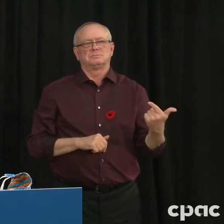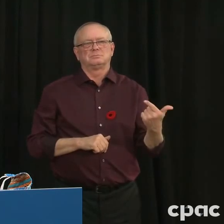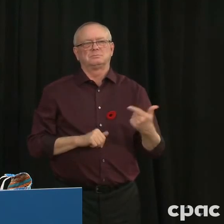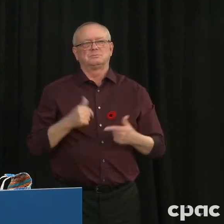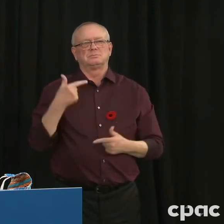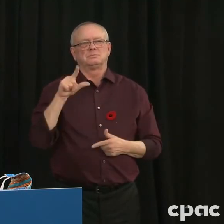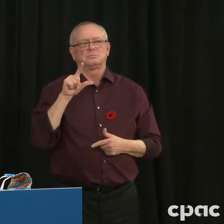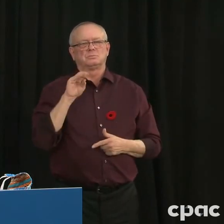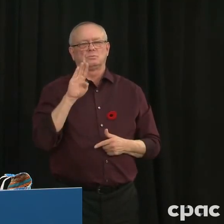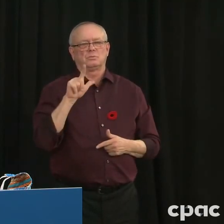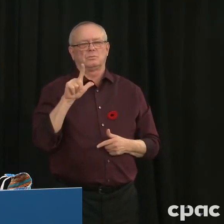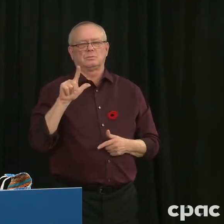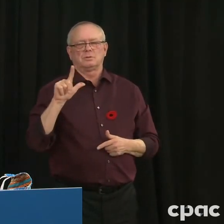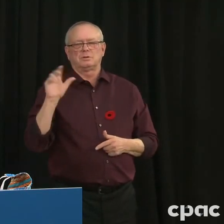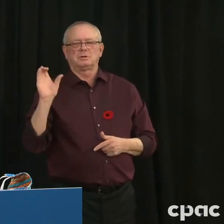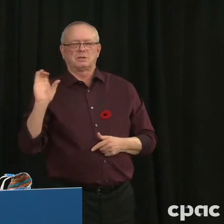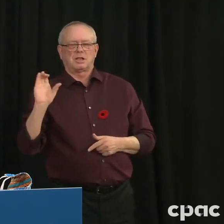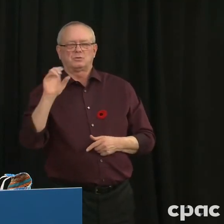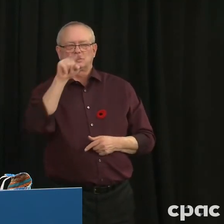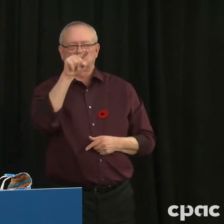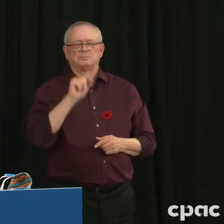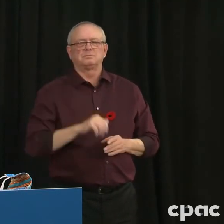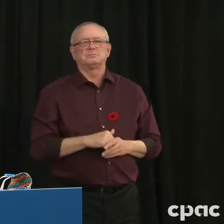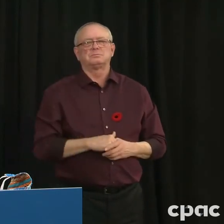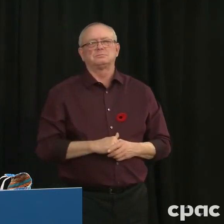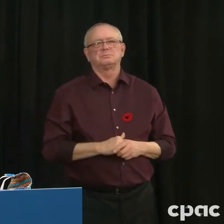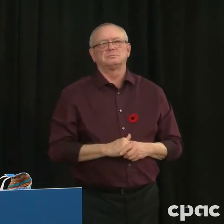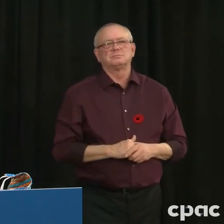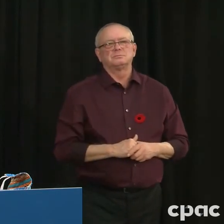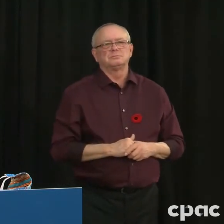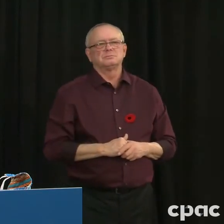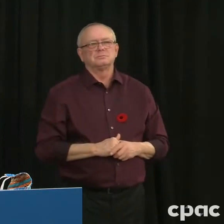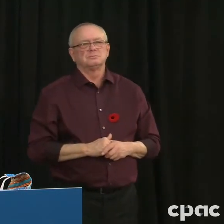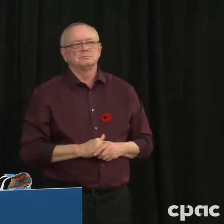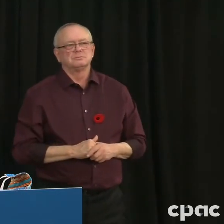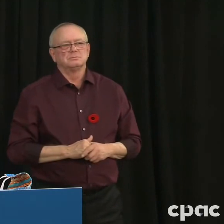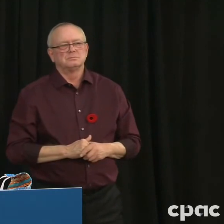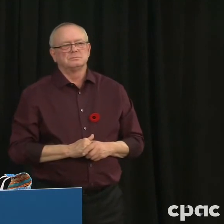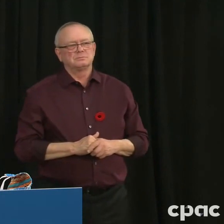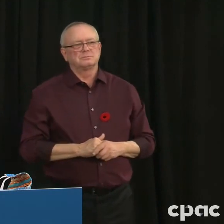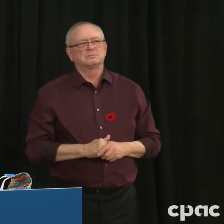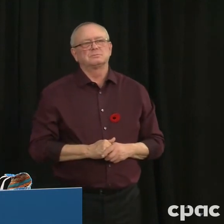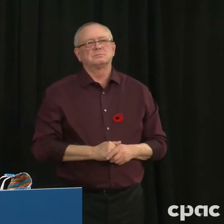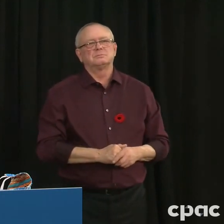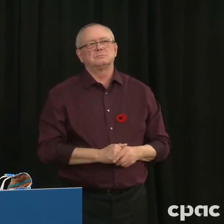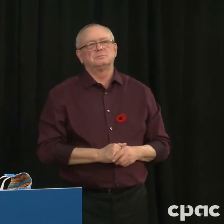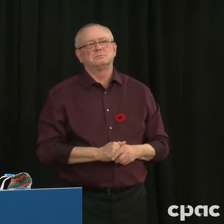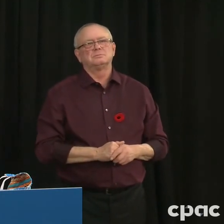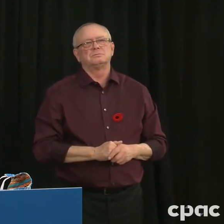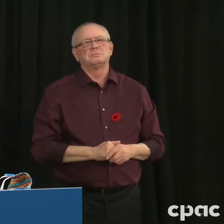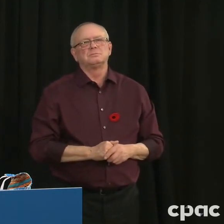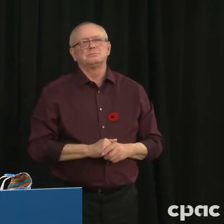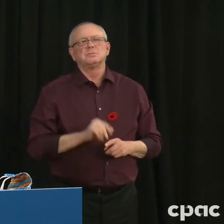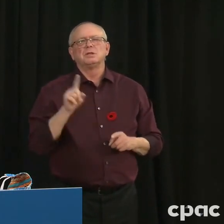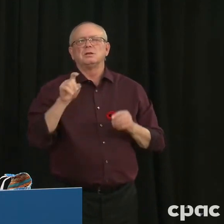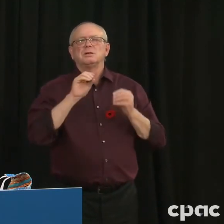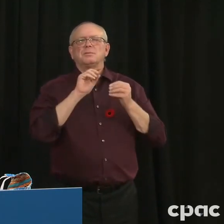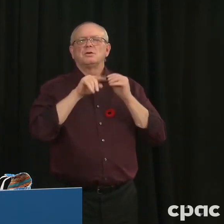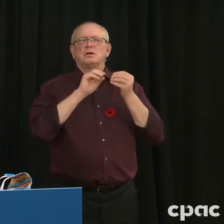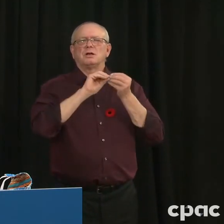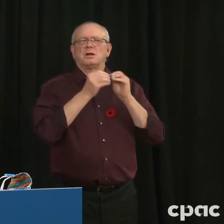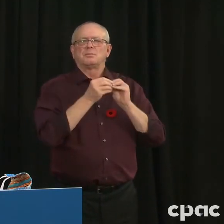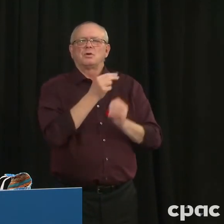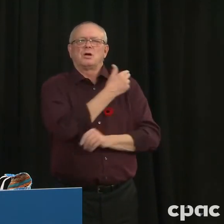Hi, Dr. Hinshaw. I'm just wanting to touch base on the hospitalization and ICU rates. I know we've had some issues with data, so I'm hoping you can